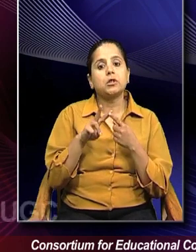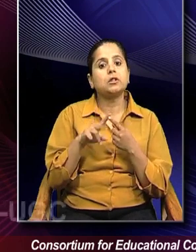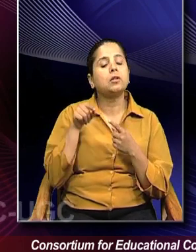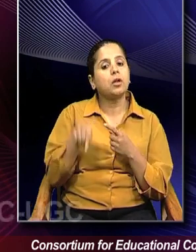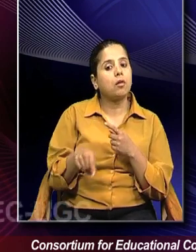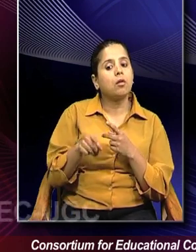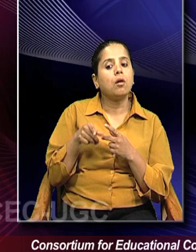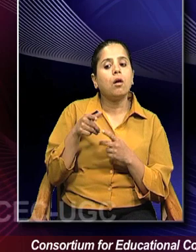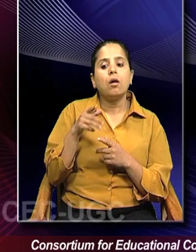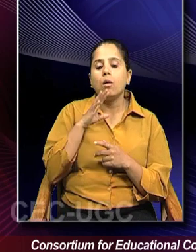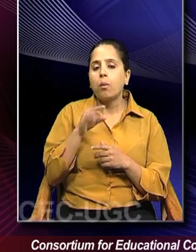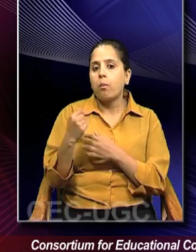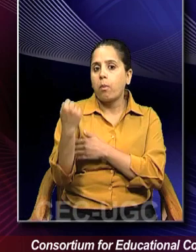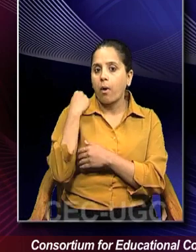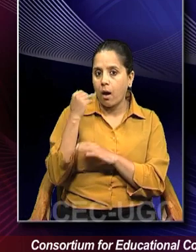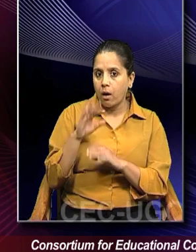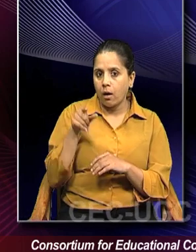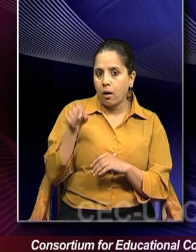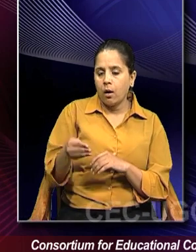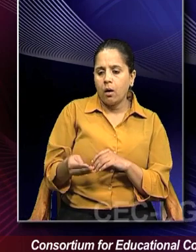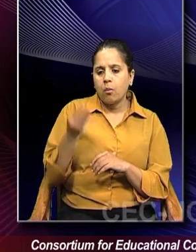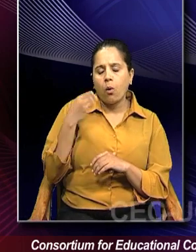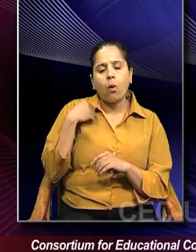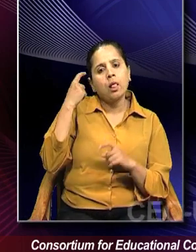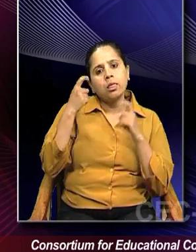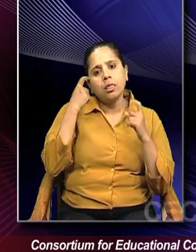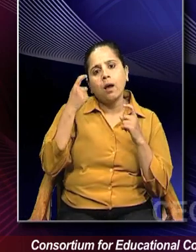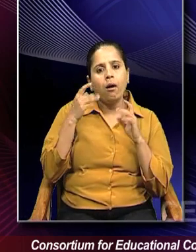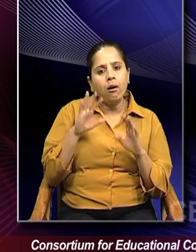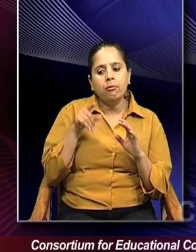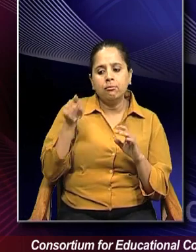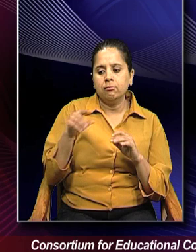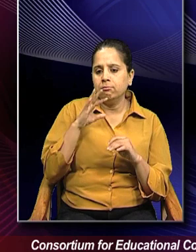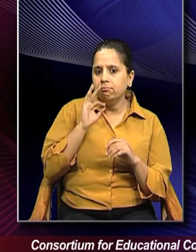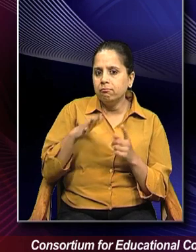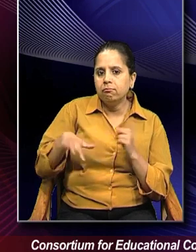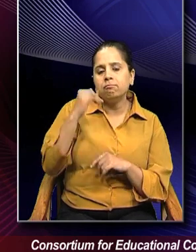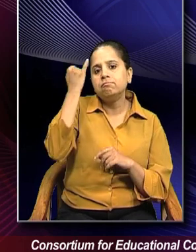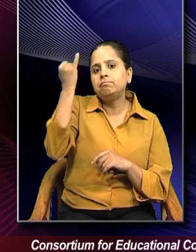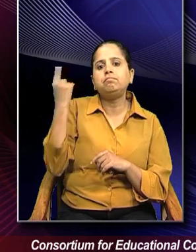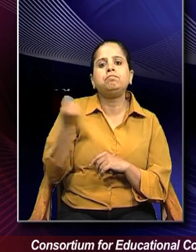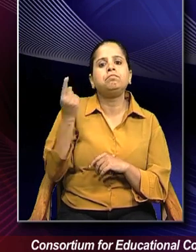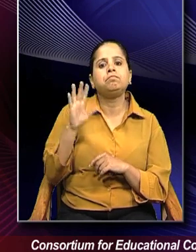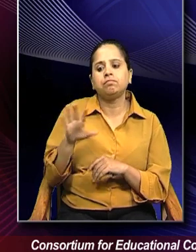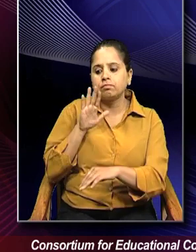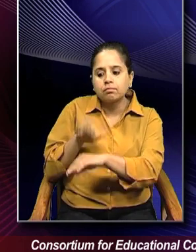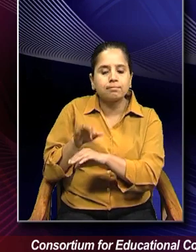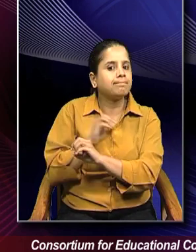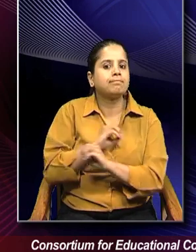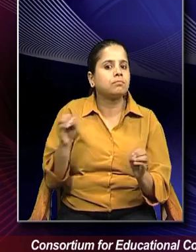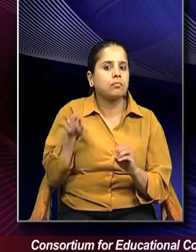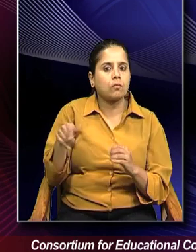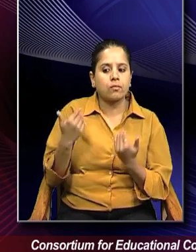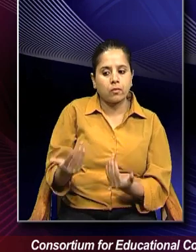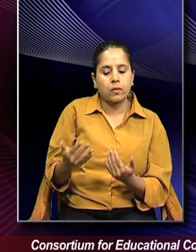power which is more notional. It is in the realm of ideas. It does not